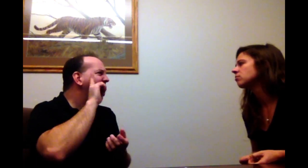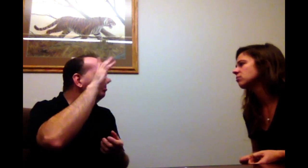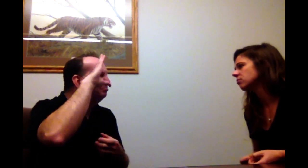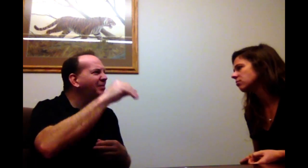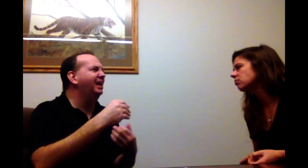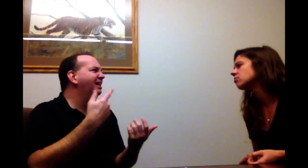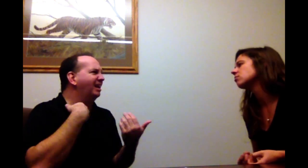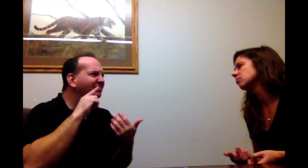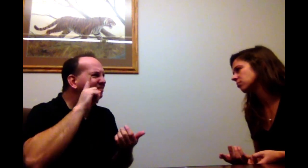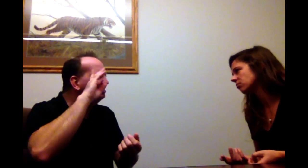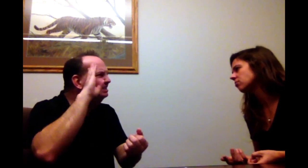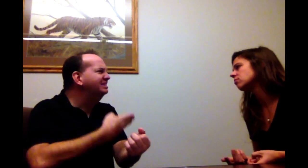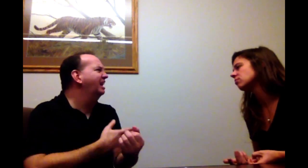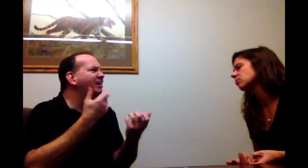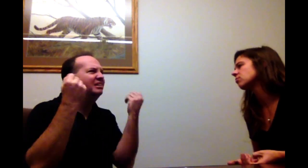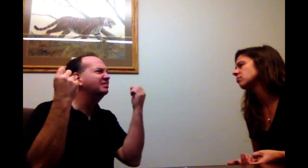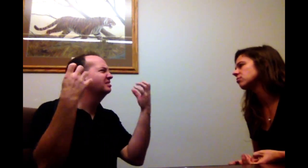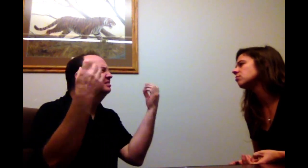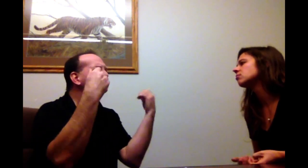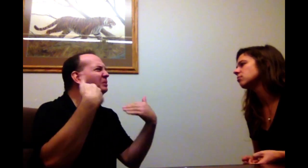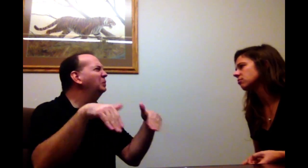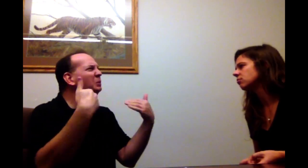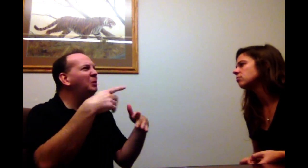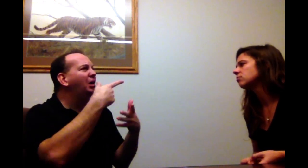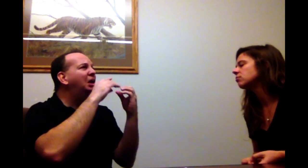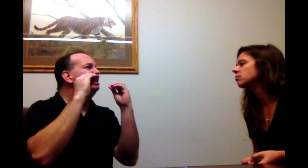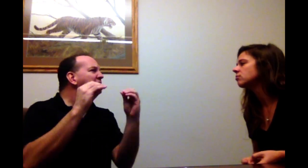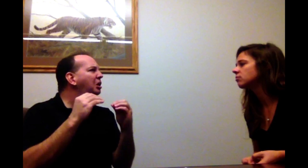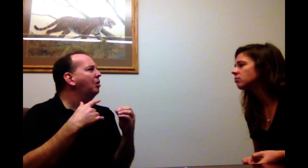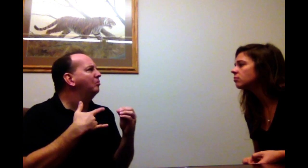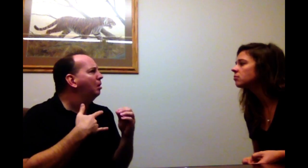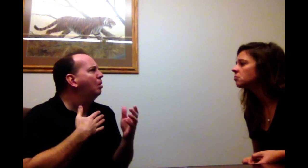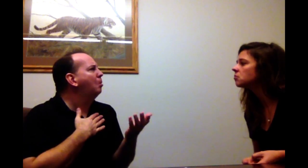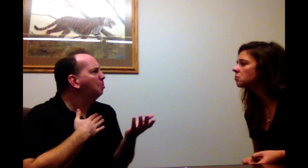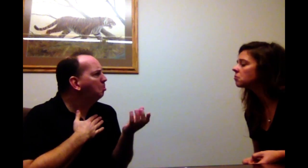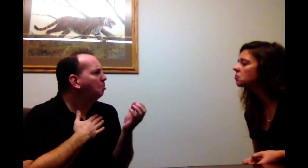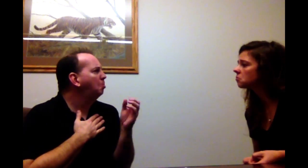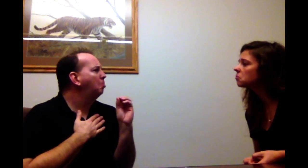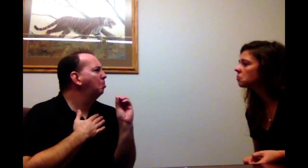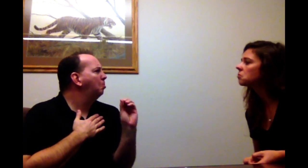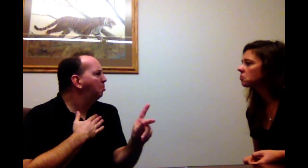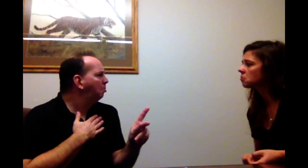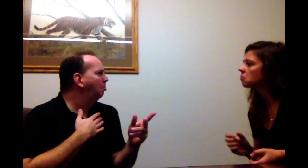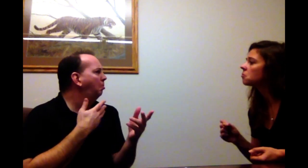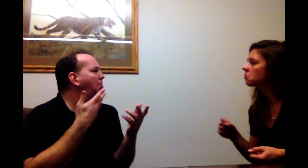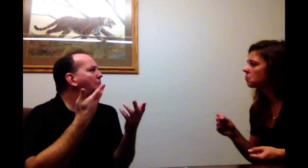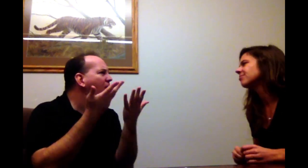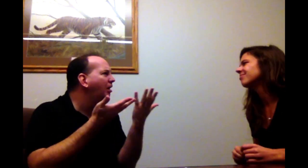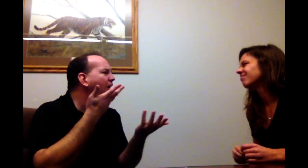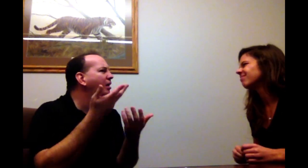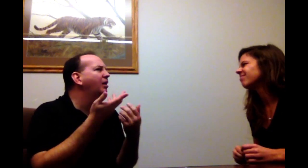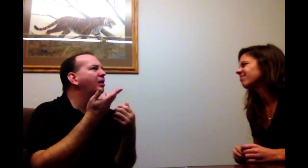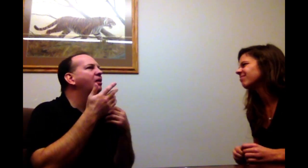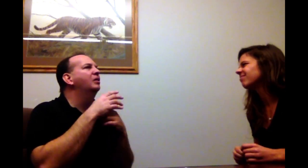at Gallaudet, married a deaf man, has a deaf son, is fluent. Wow, if she wants to teach, okay.